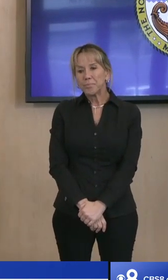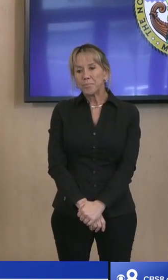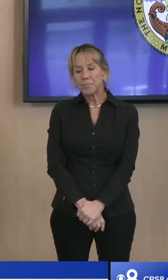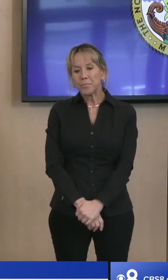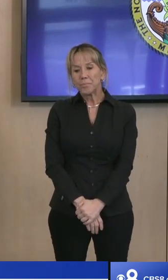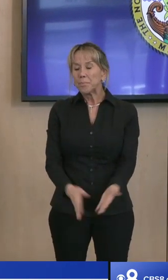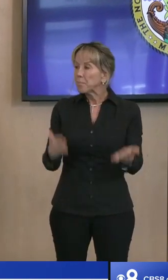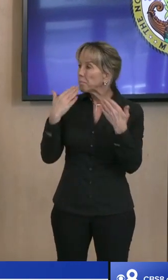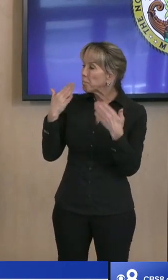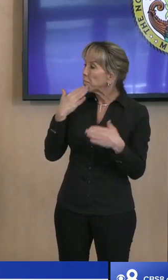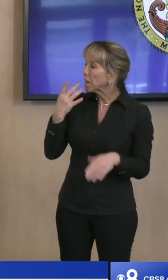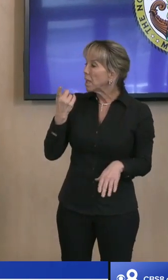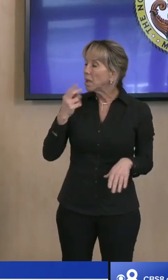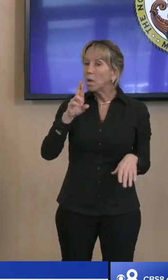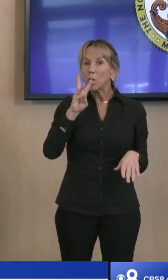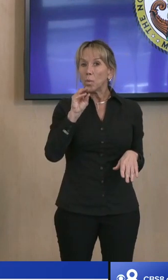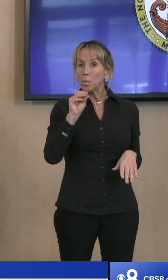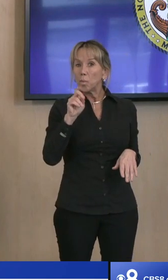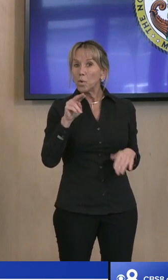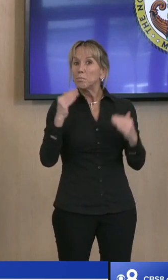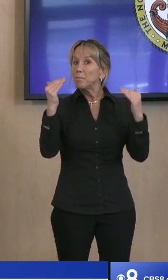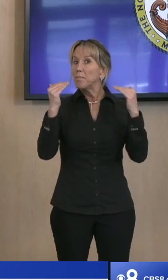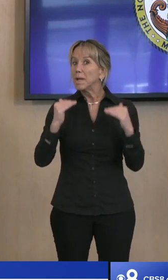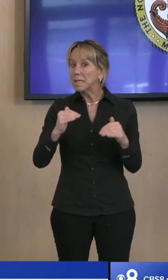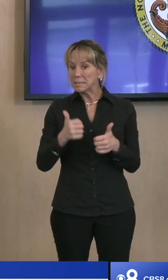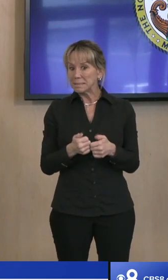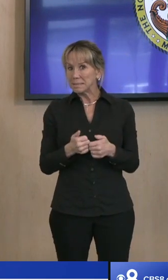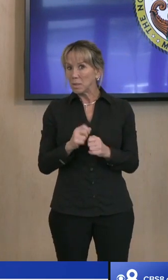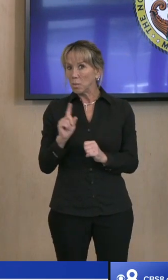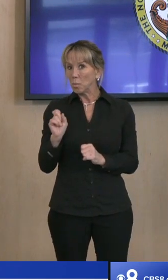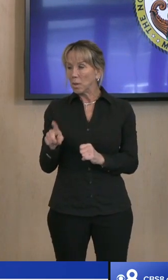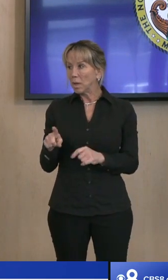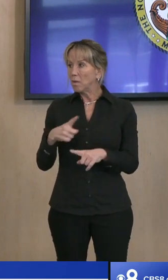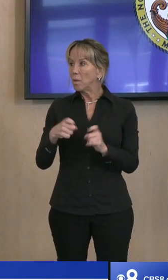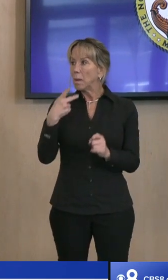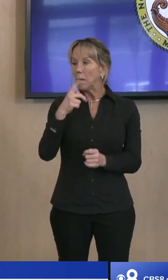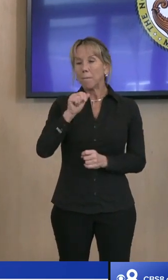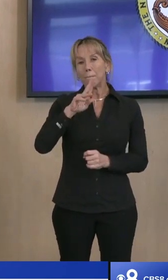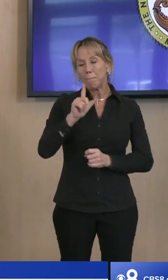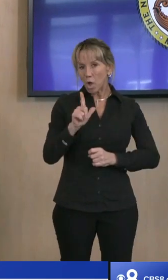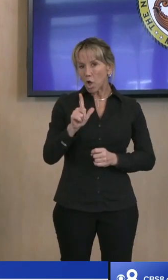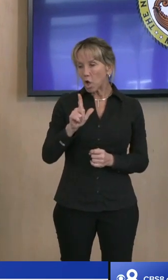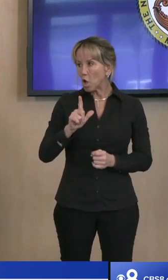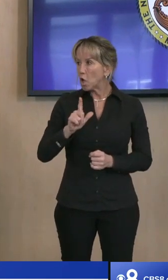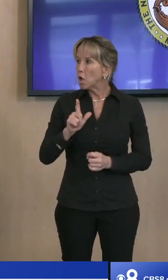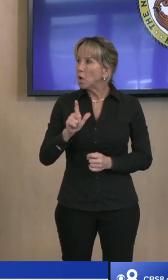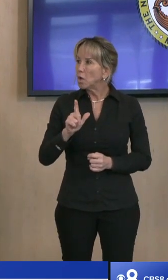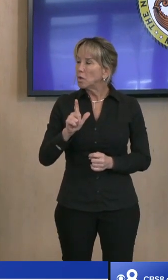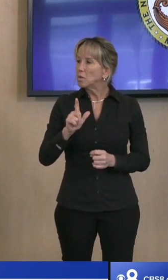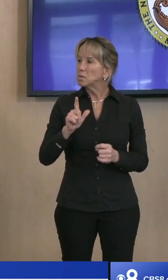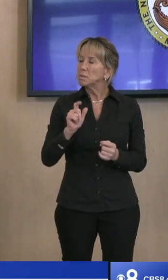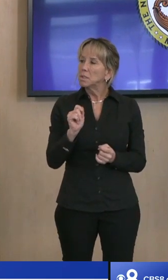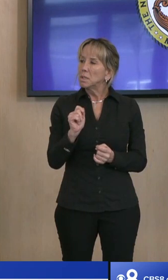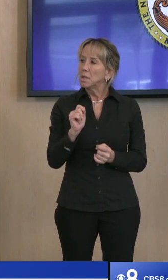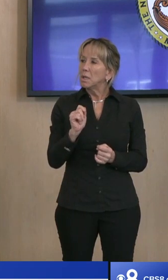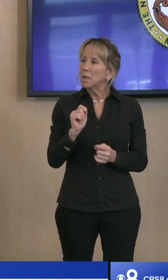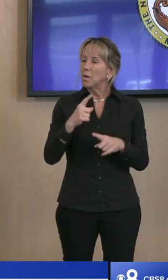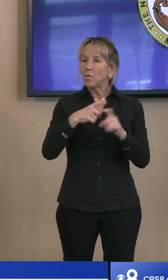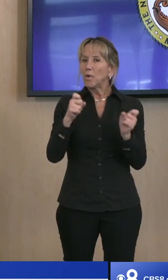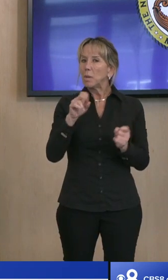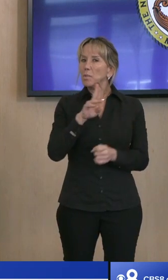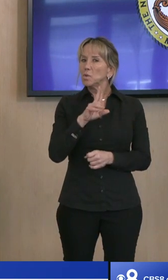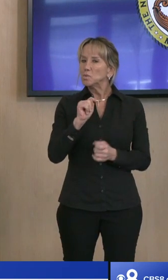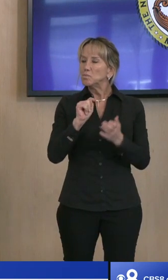Thank you, Dr. Wooten. What's the next text question? The next question is from Paul Sisson. I'm not sure who can help us with this. From the